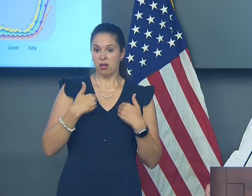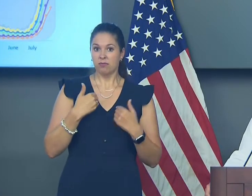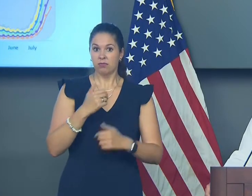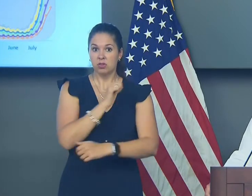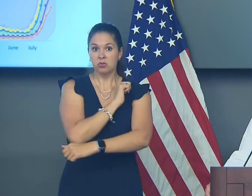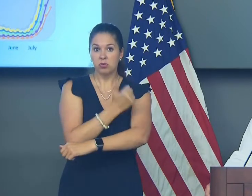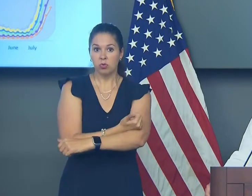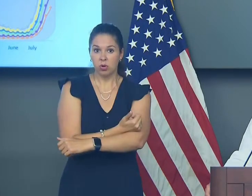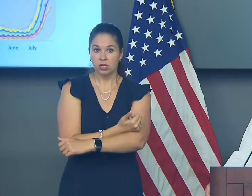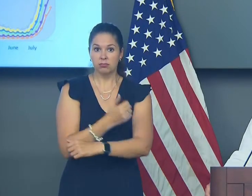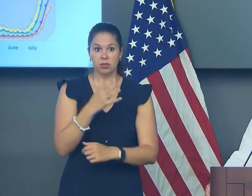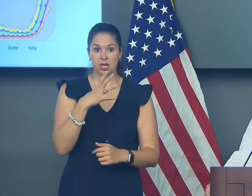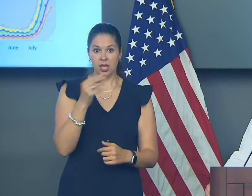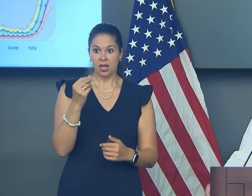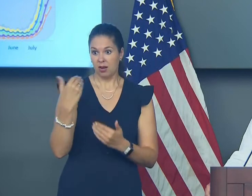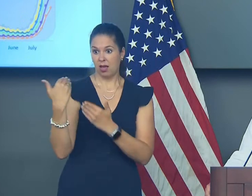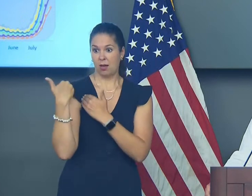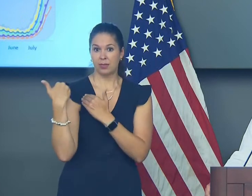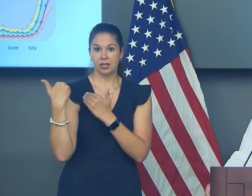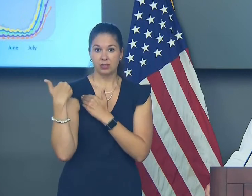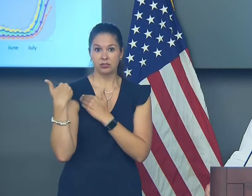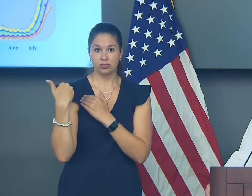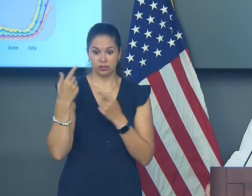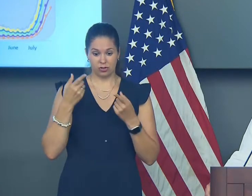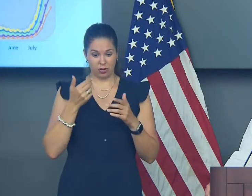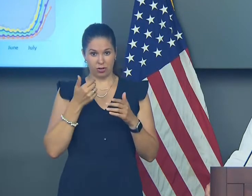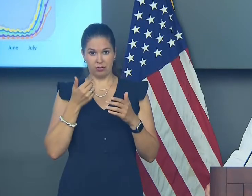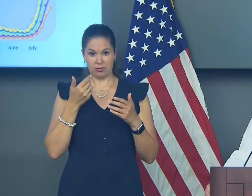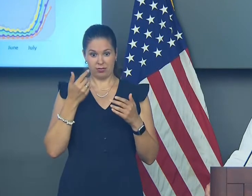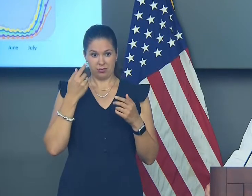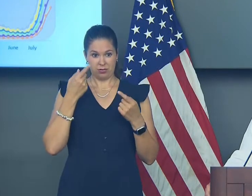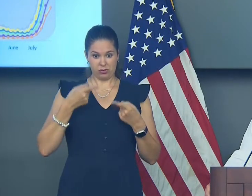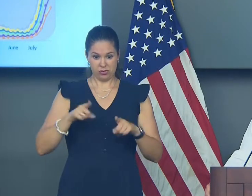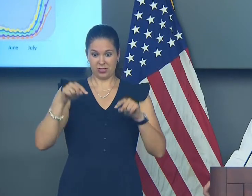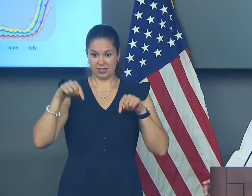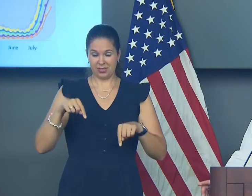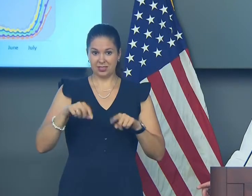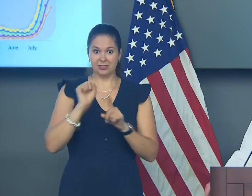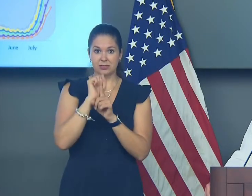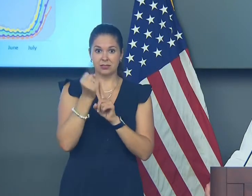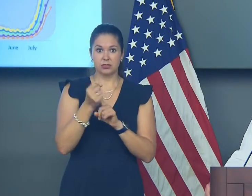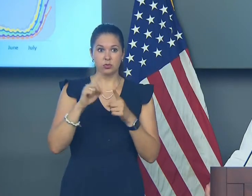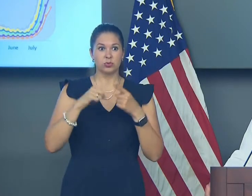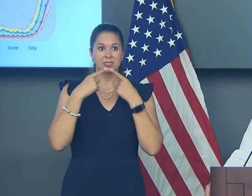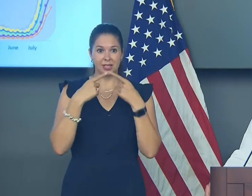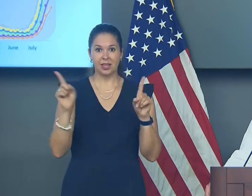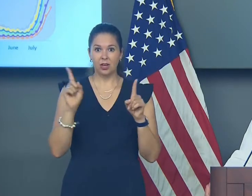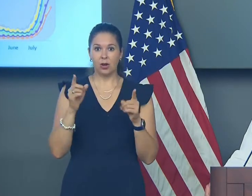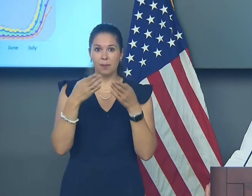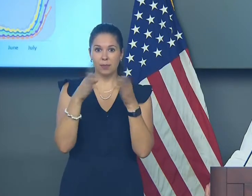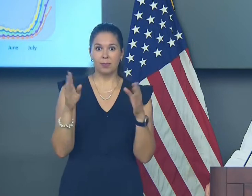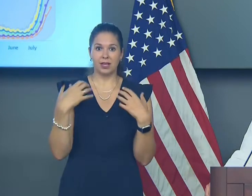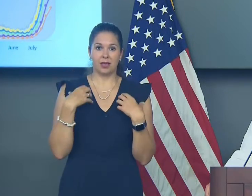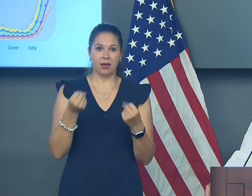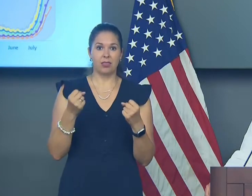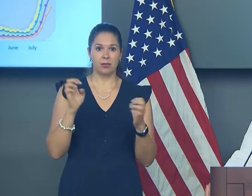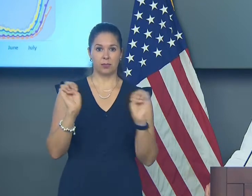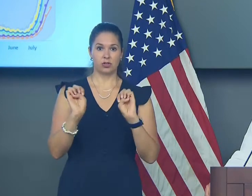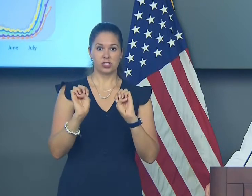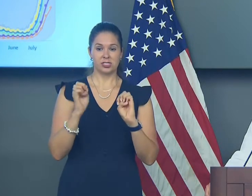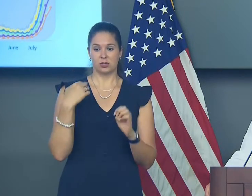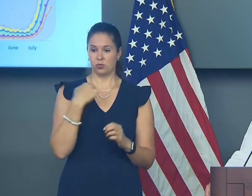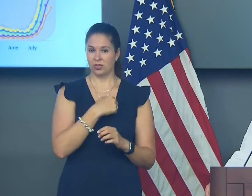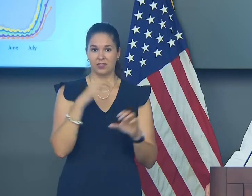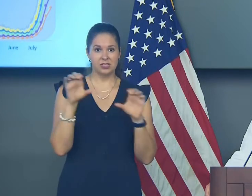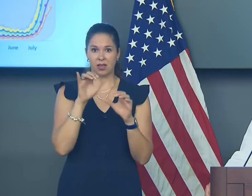authority and the obligation under the current circumstances to declare public health emergencies. We've done